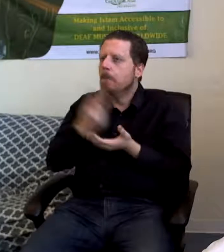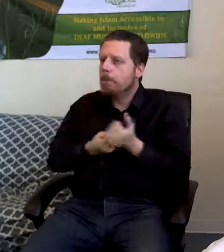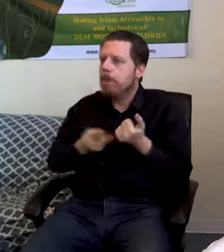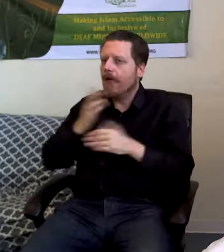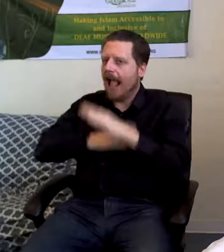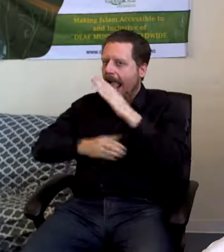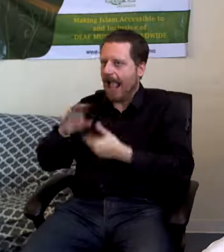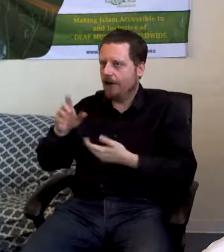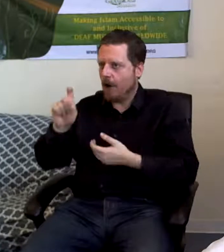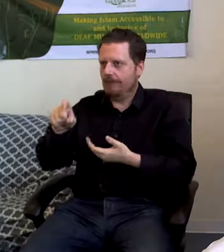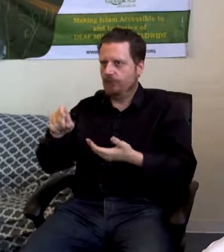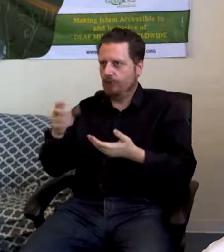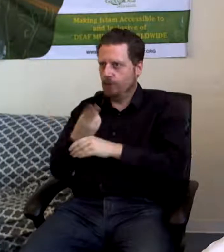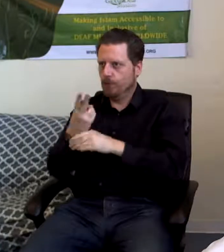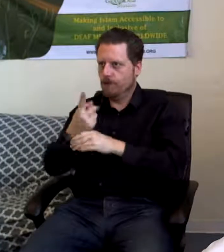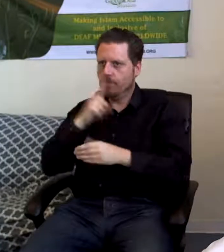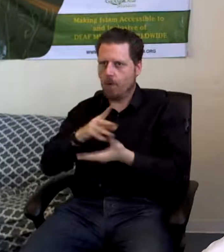participate,